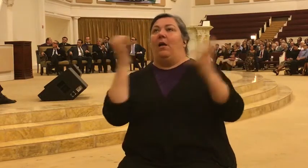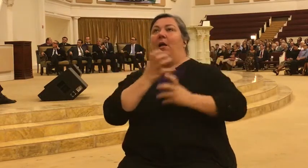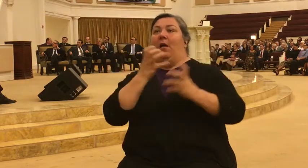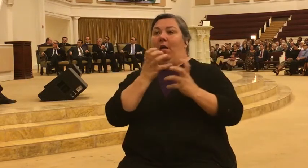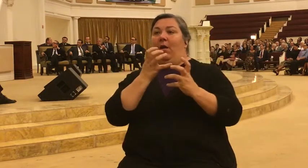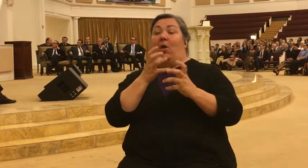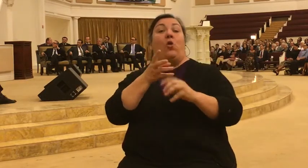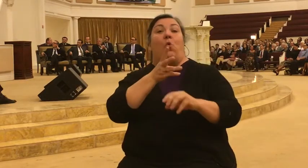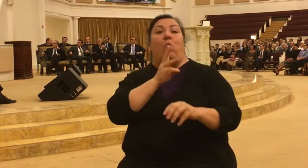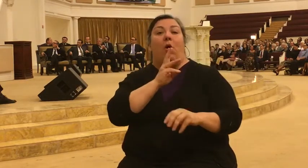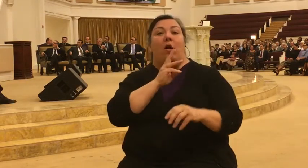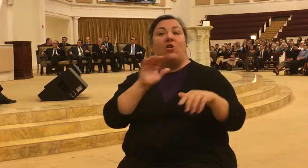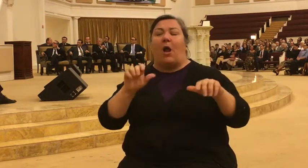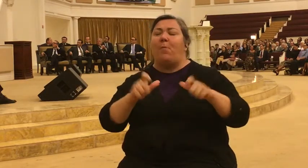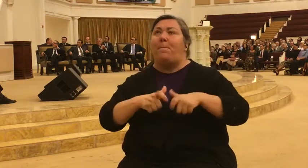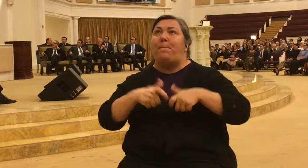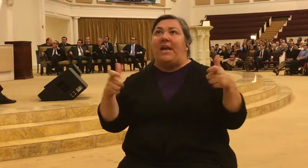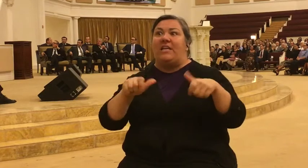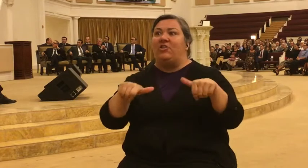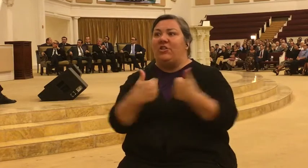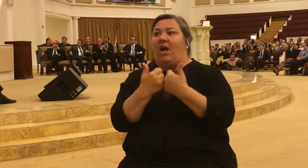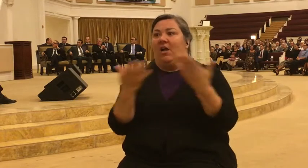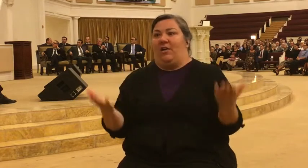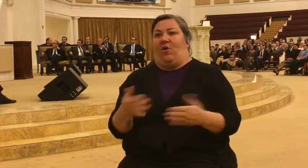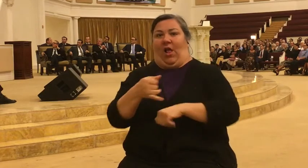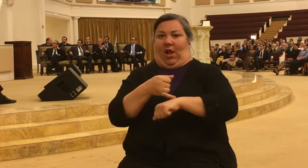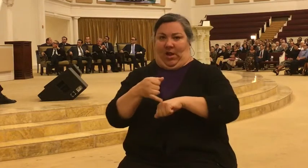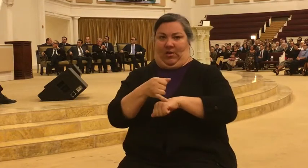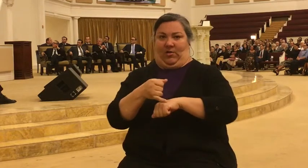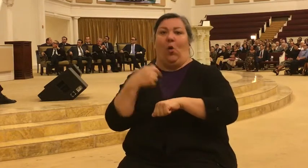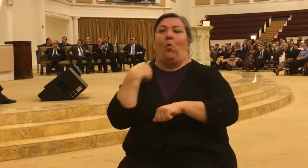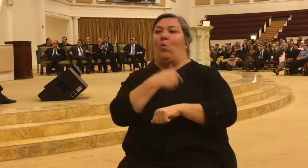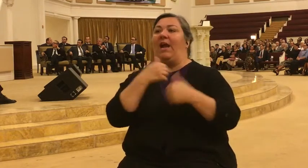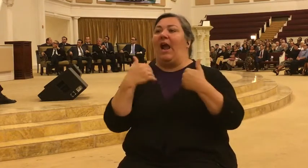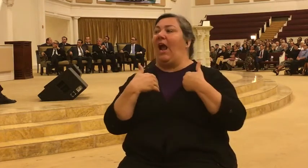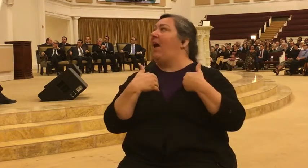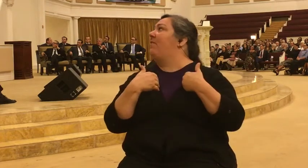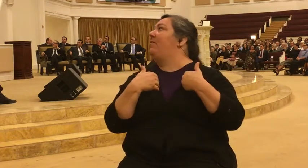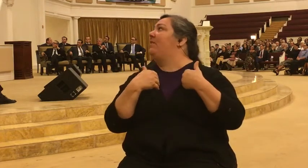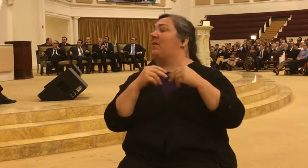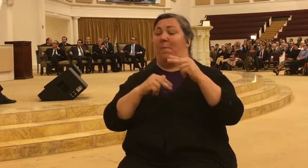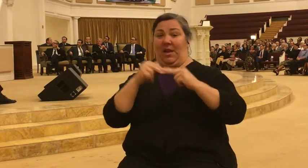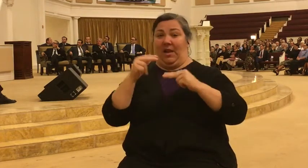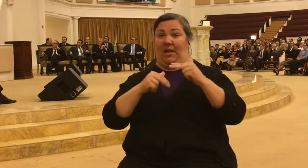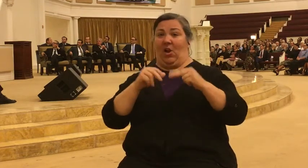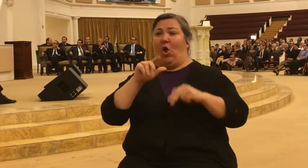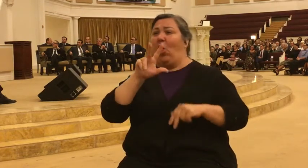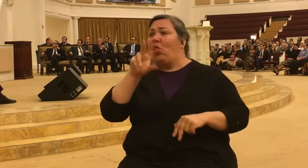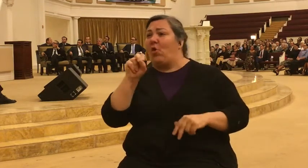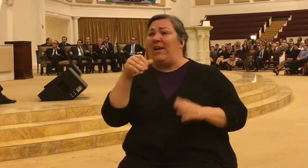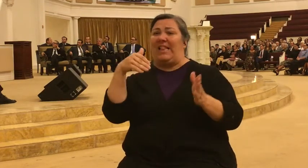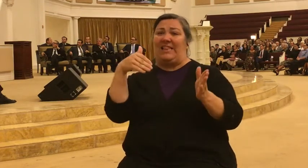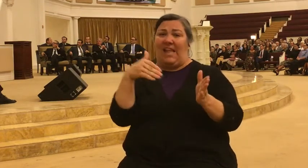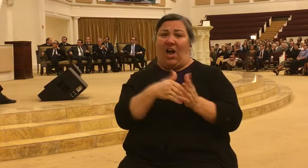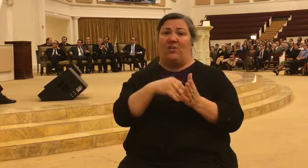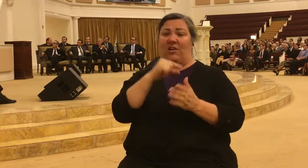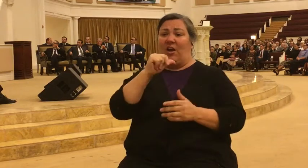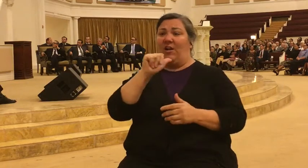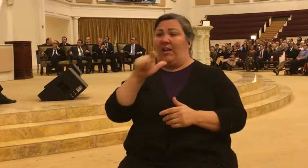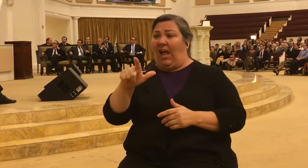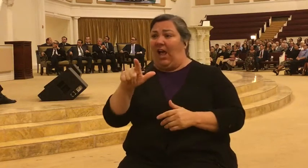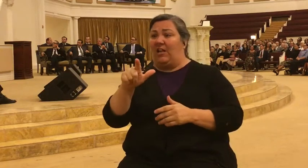Underneath our building, a 30,000 gallon cistern to